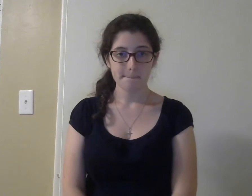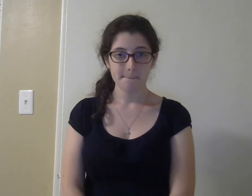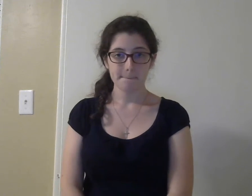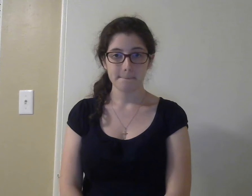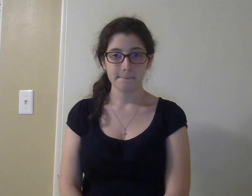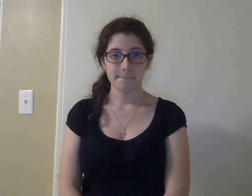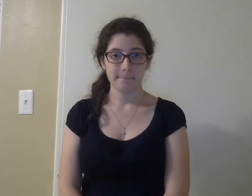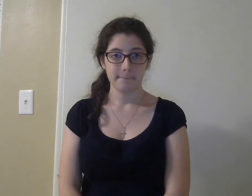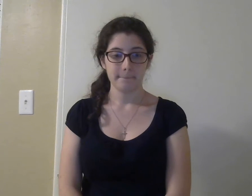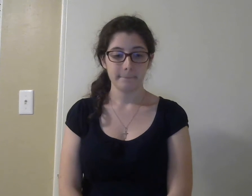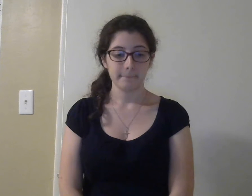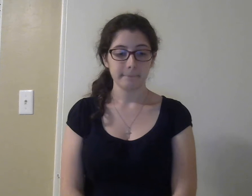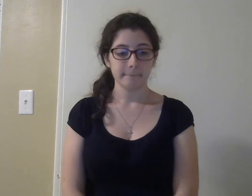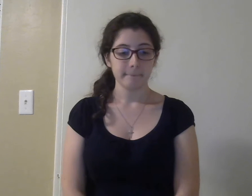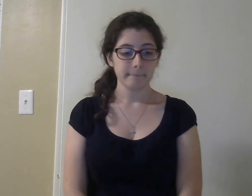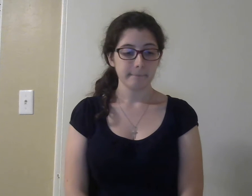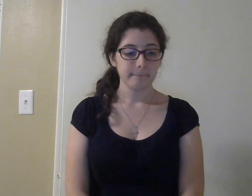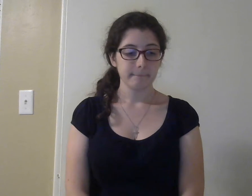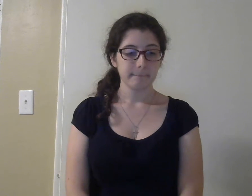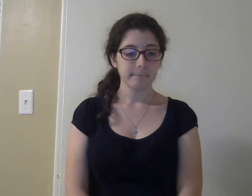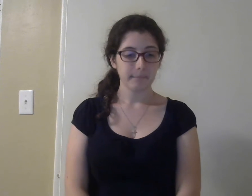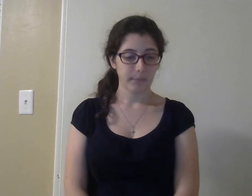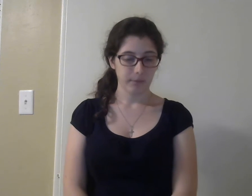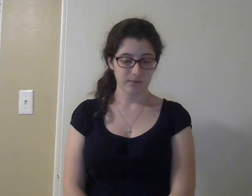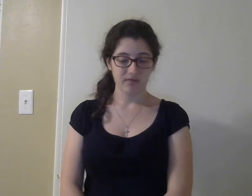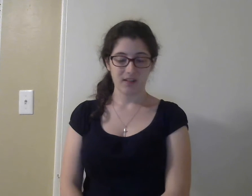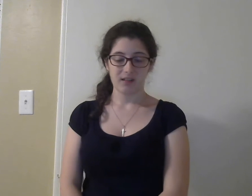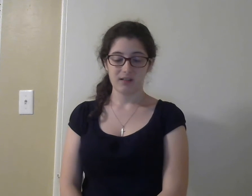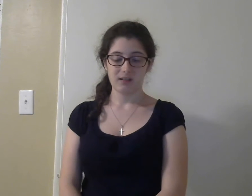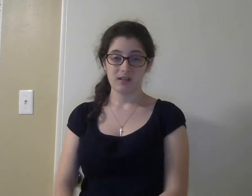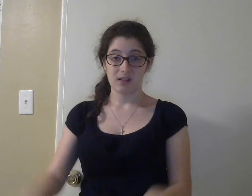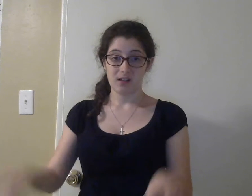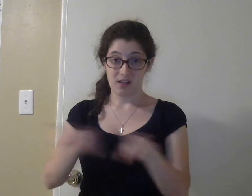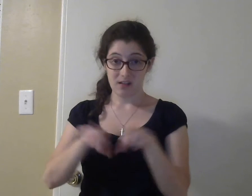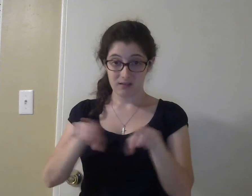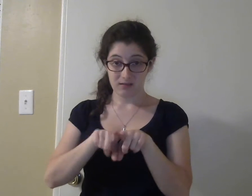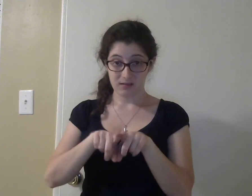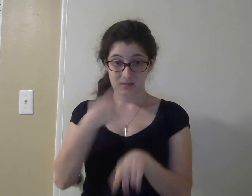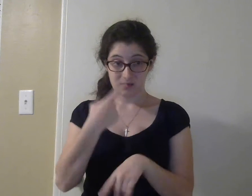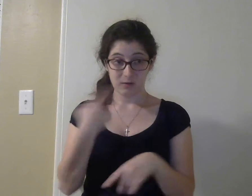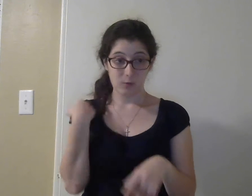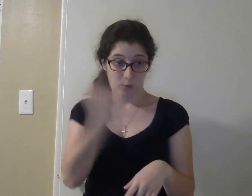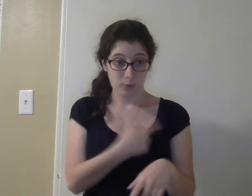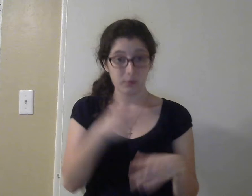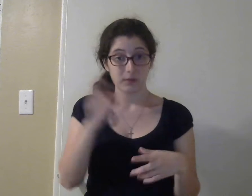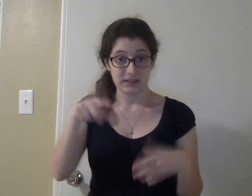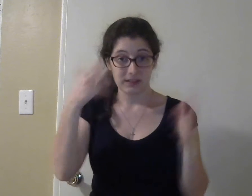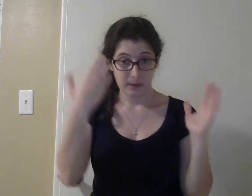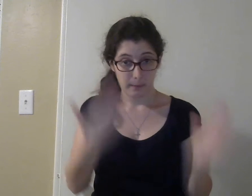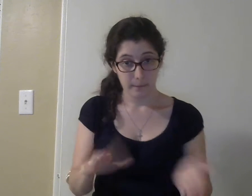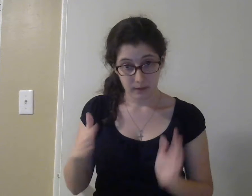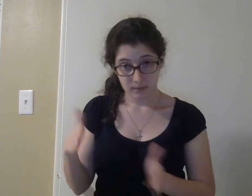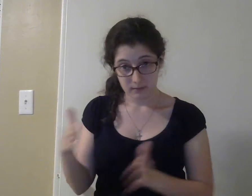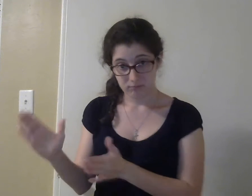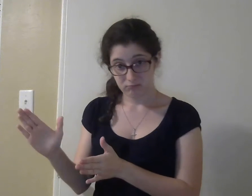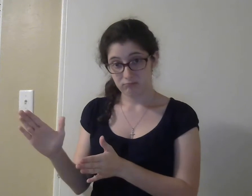doing to get ready, that the Holy Spirit will use these things to help us be ready when the hour of our